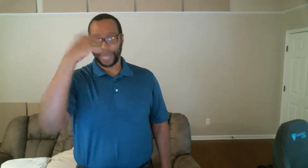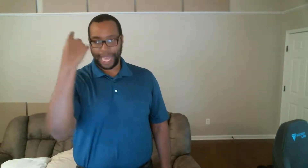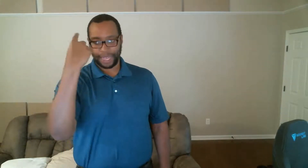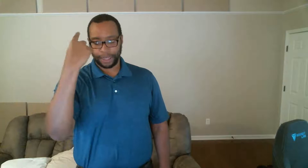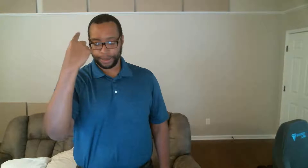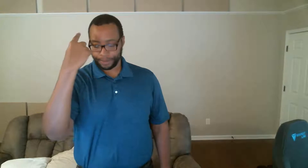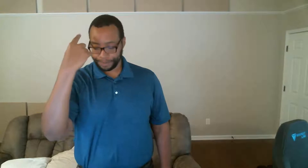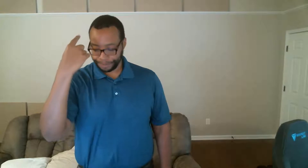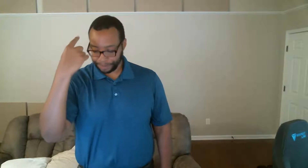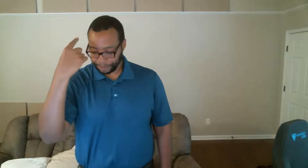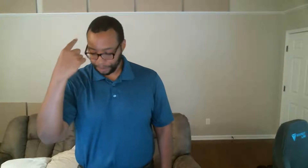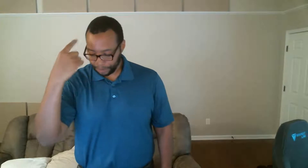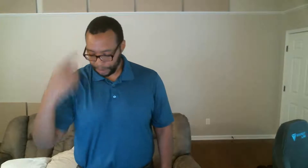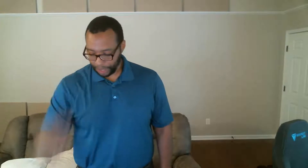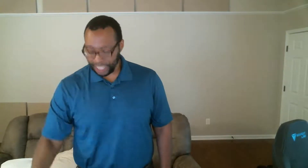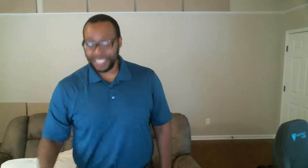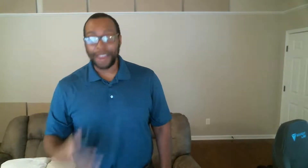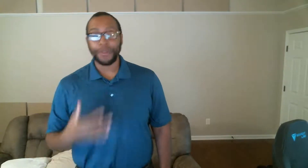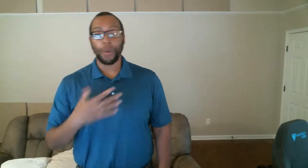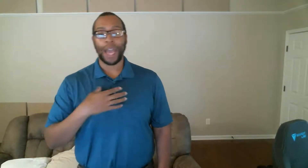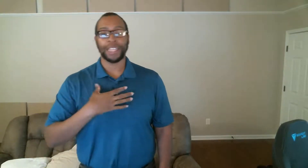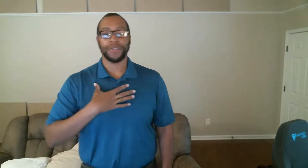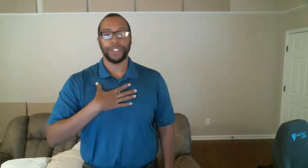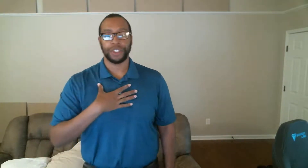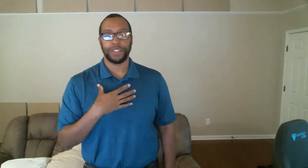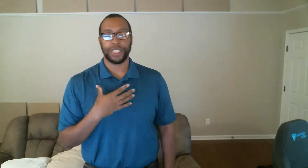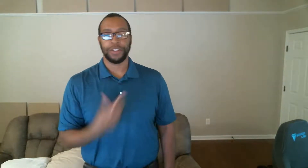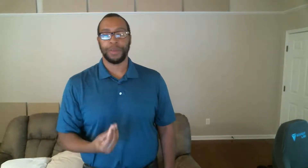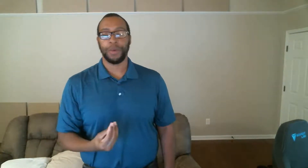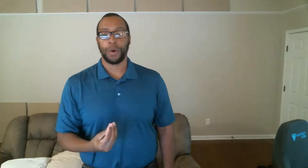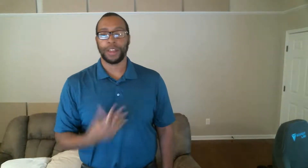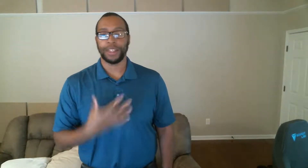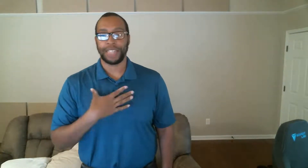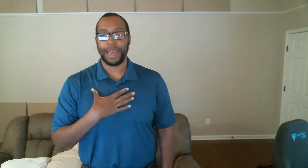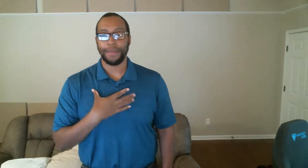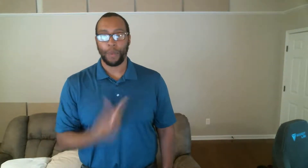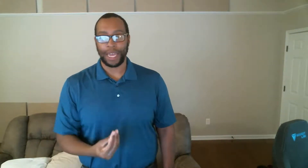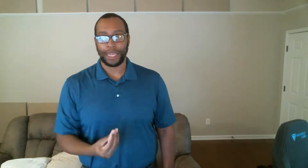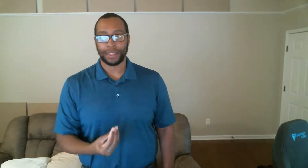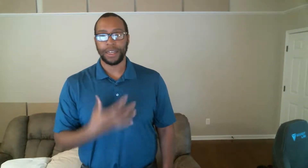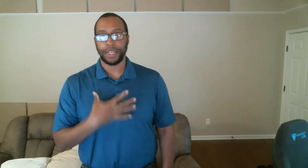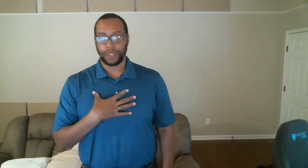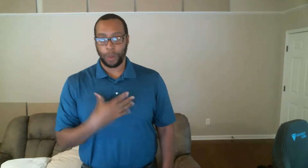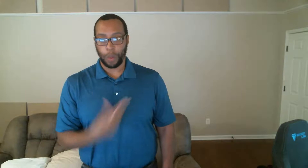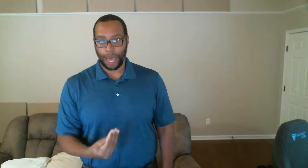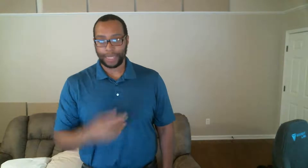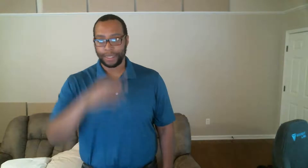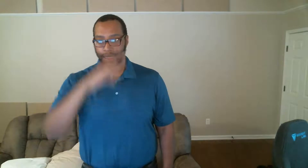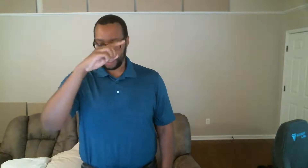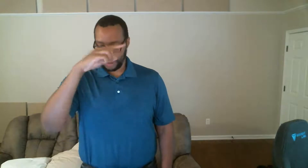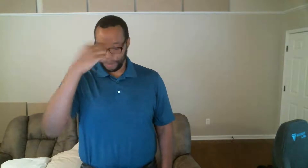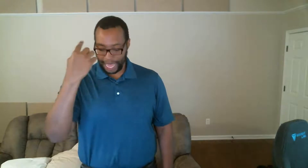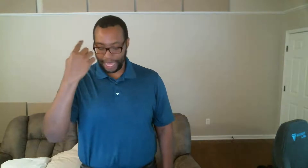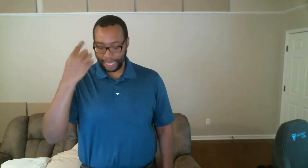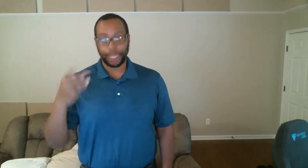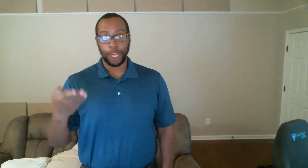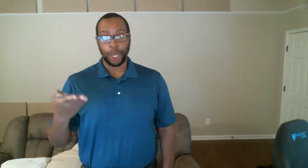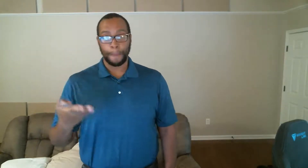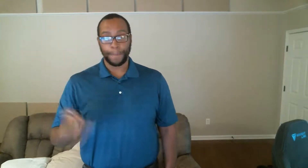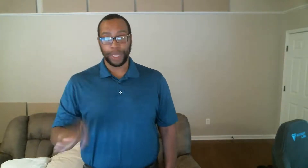black. The sign for white is for the shirts that used to be worn all the time, white. So white, black,